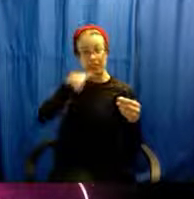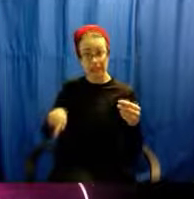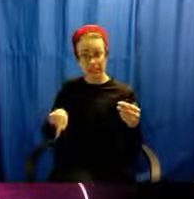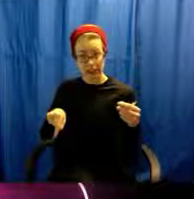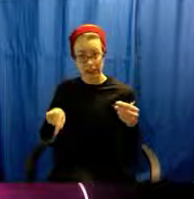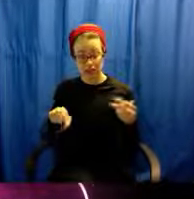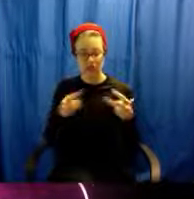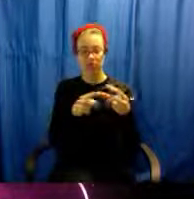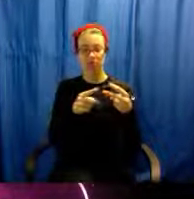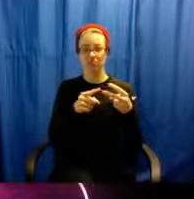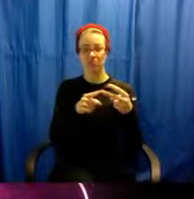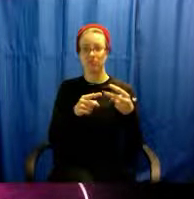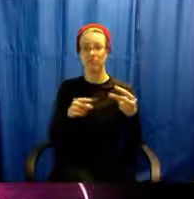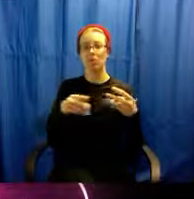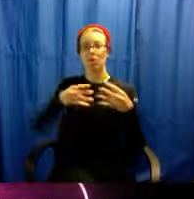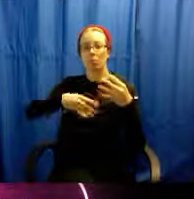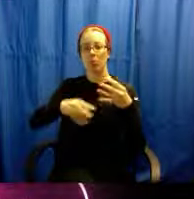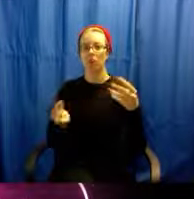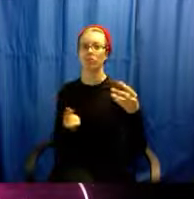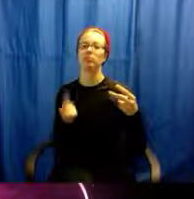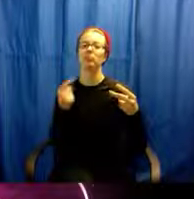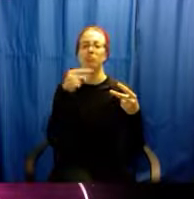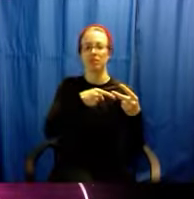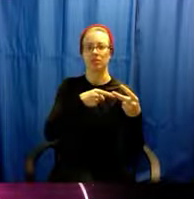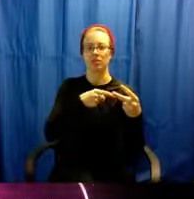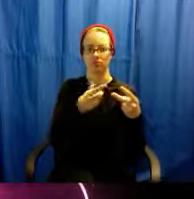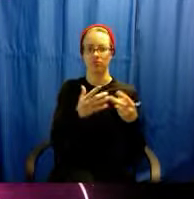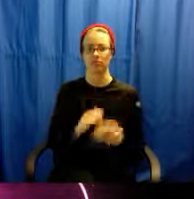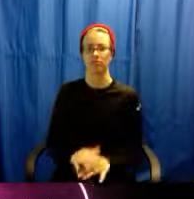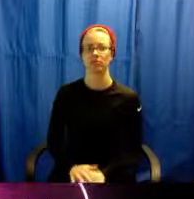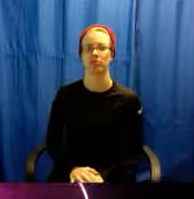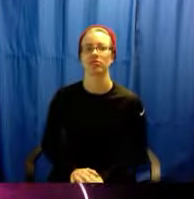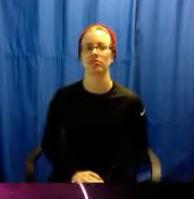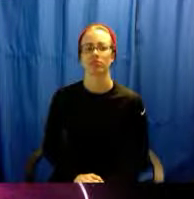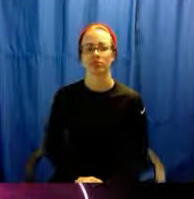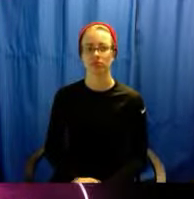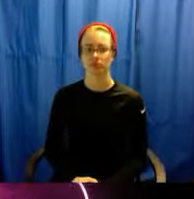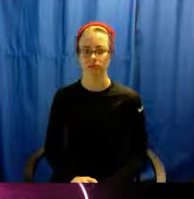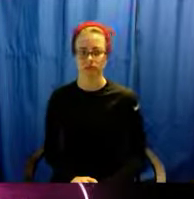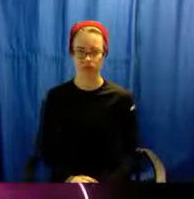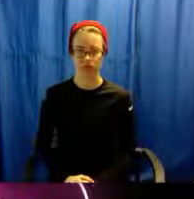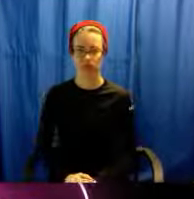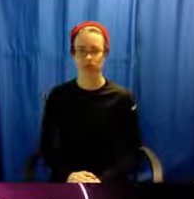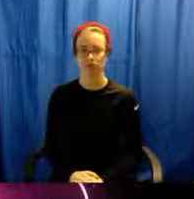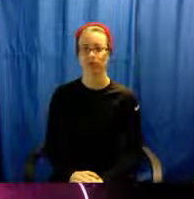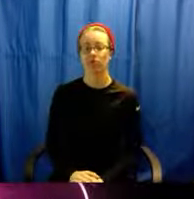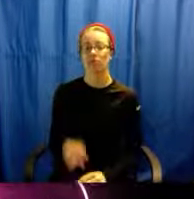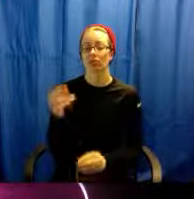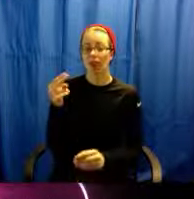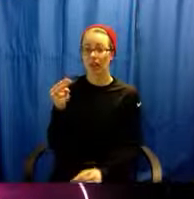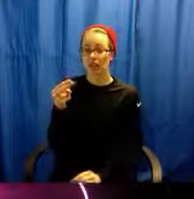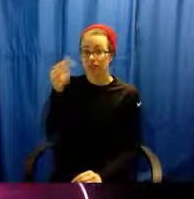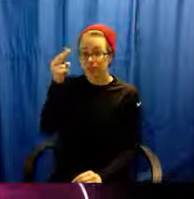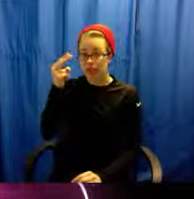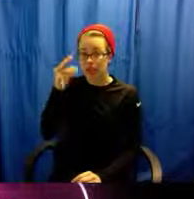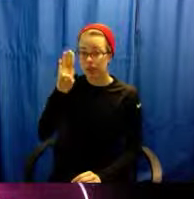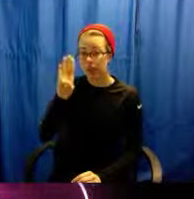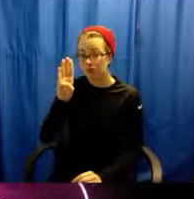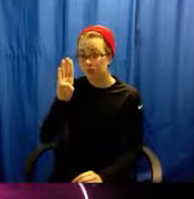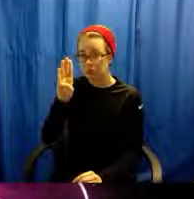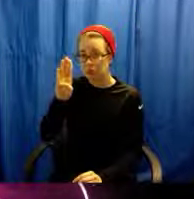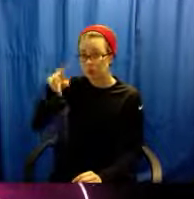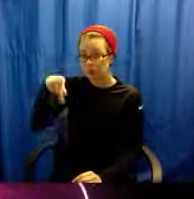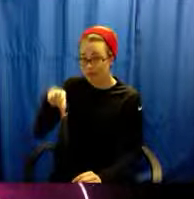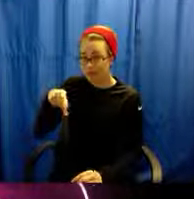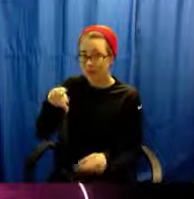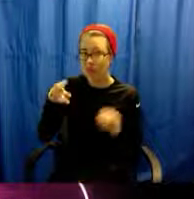by 80. Such a condition is called hypertension, usually called high BP. One of the reasons for